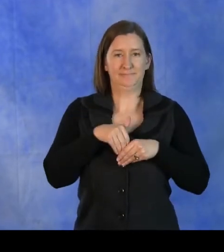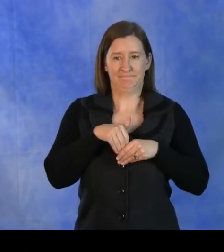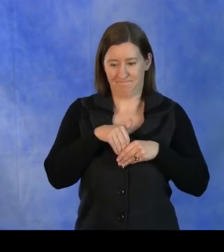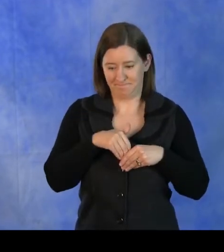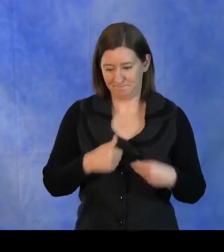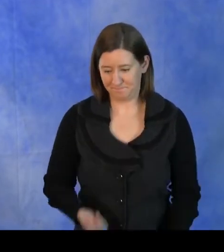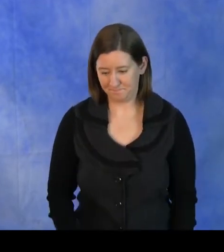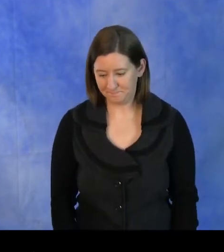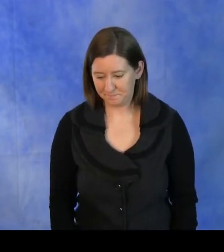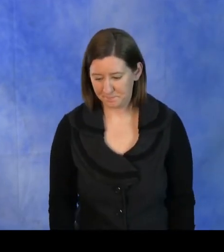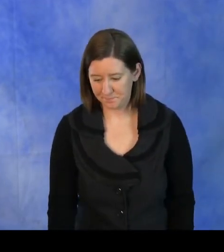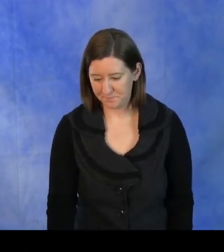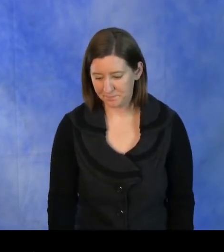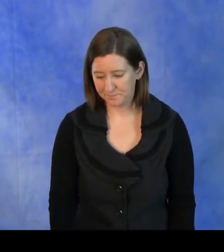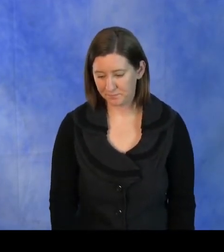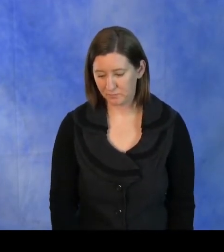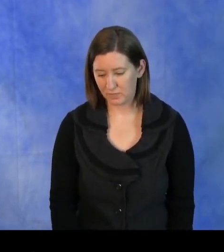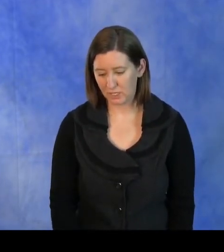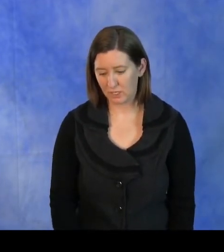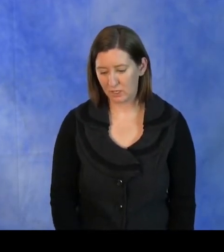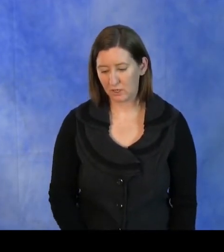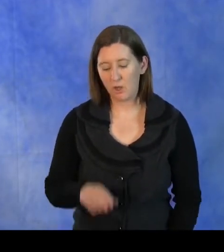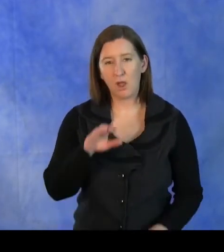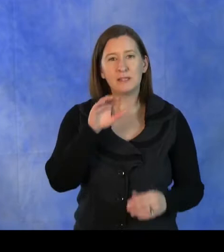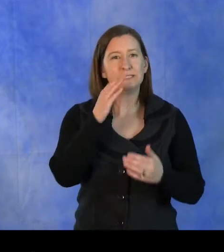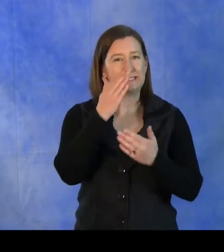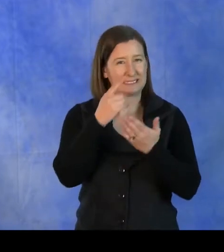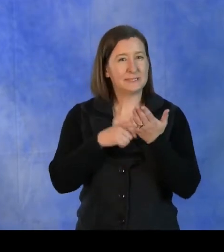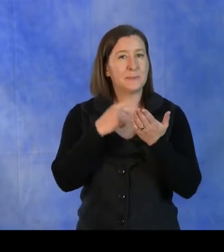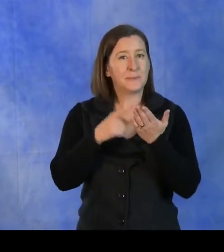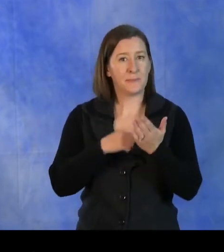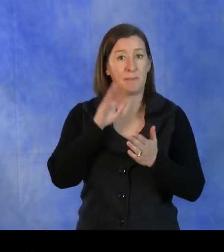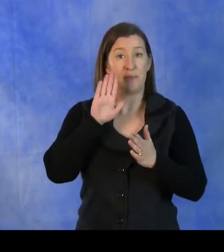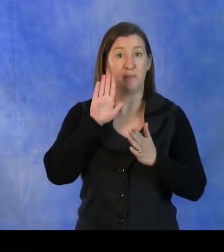they'll just say anything that they want.